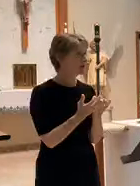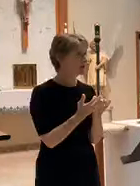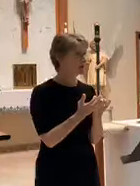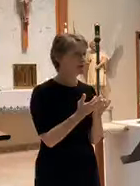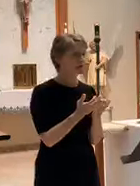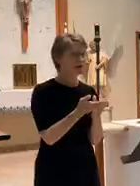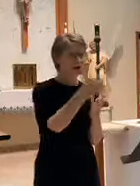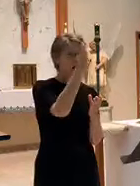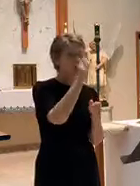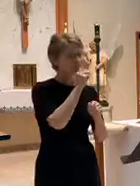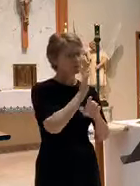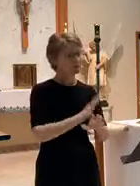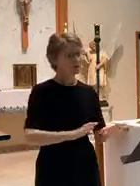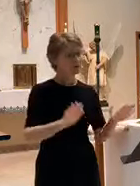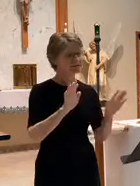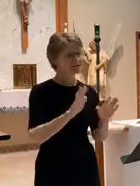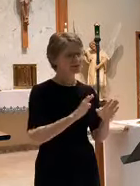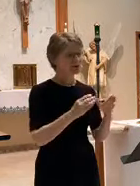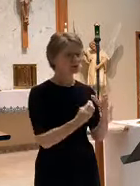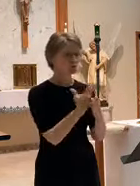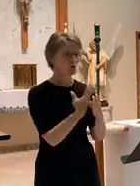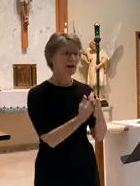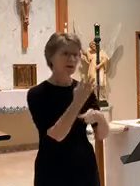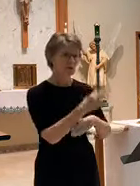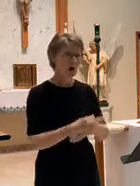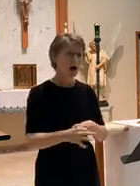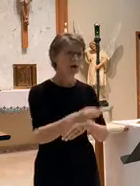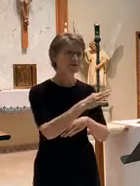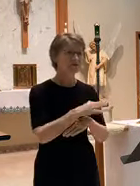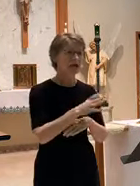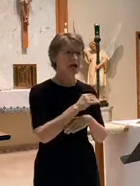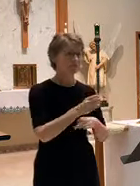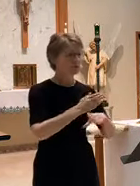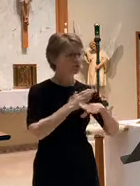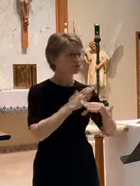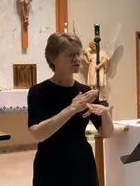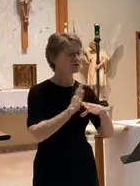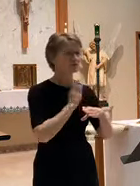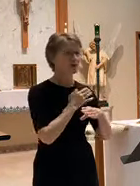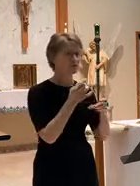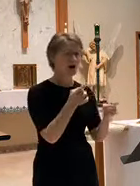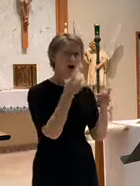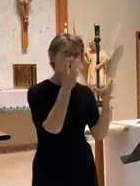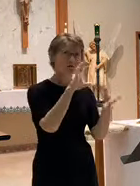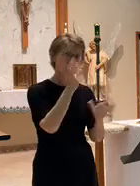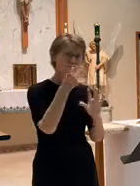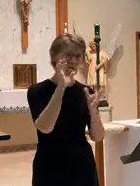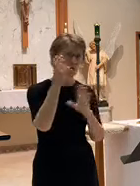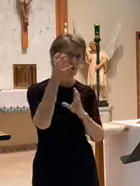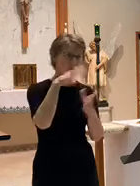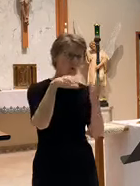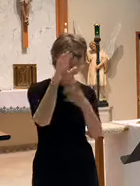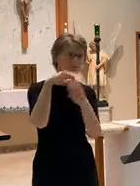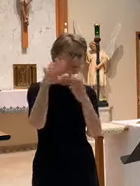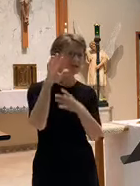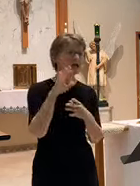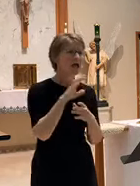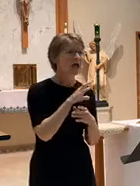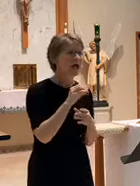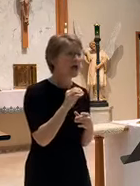God's blessing upon our growing crops, for protection from disastrous storms, that we